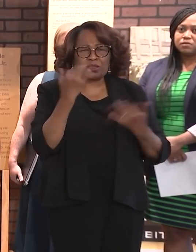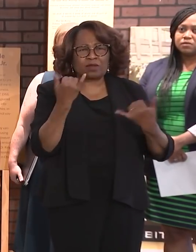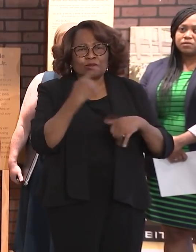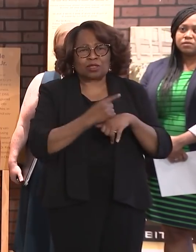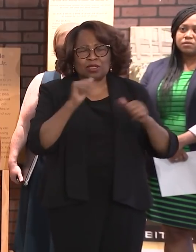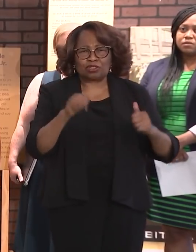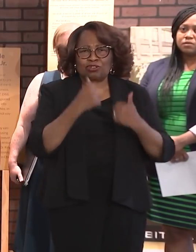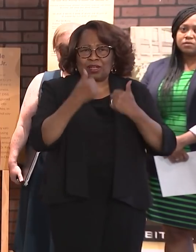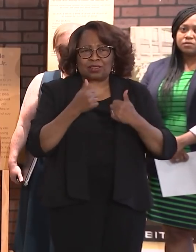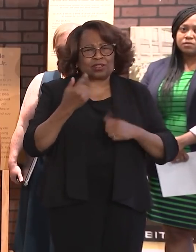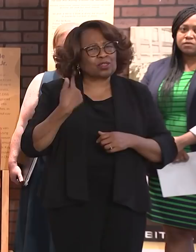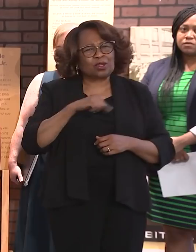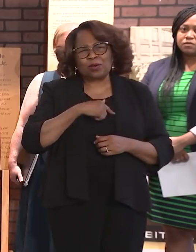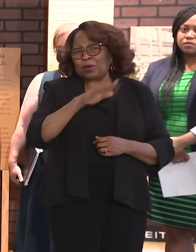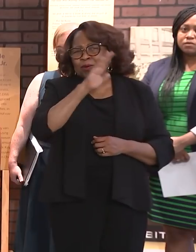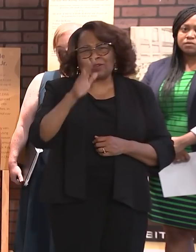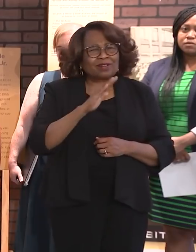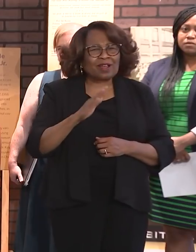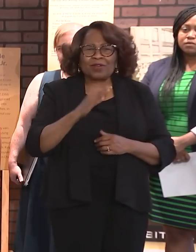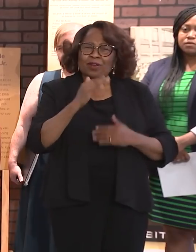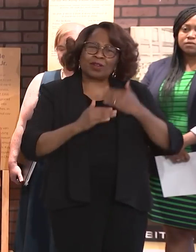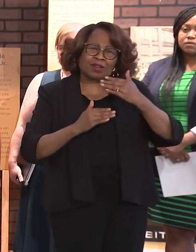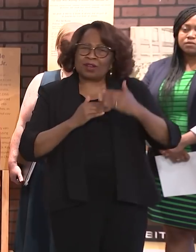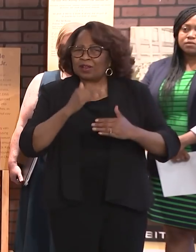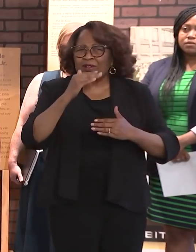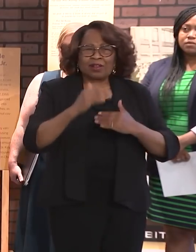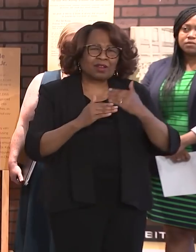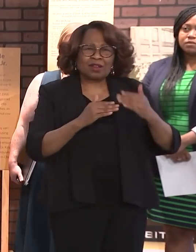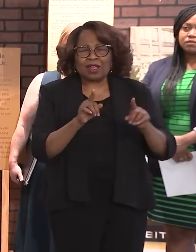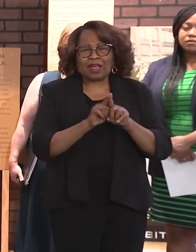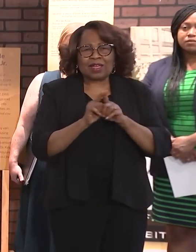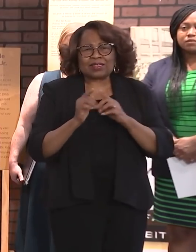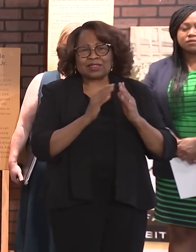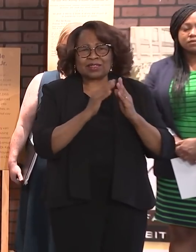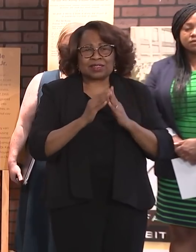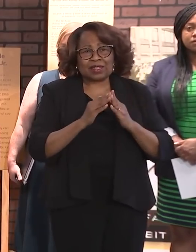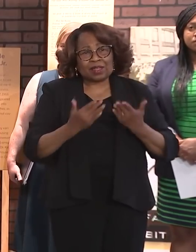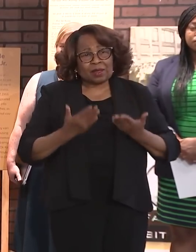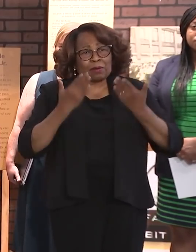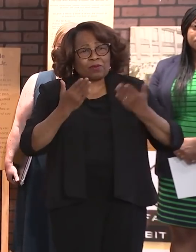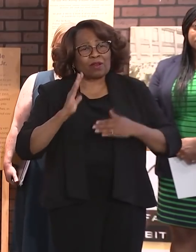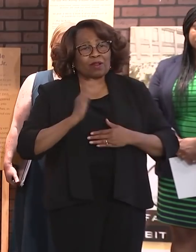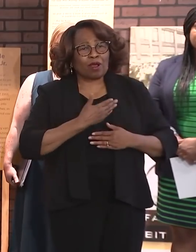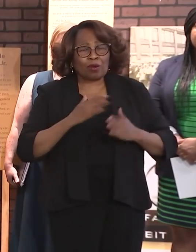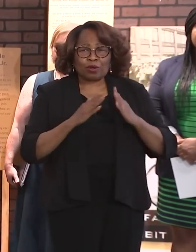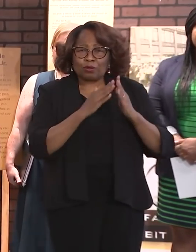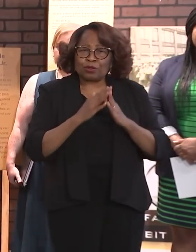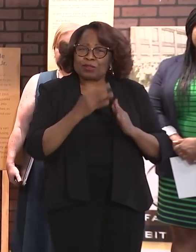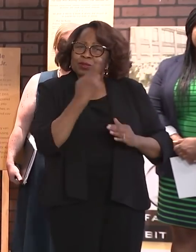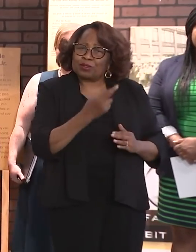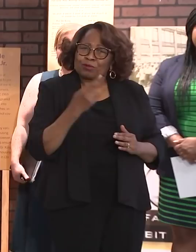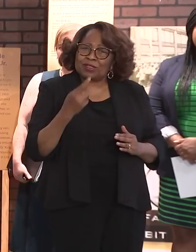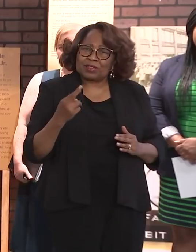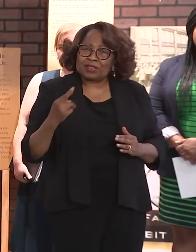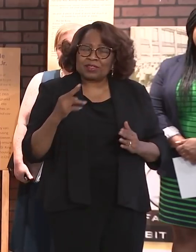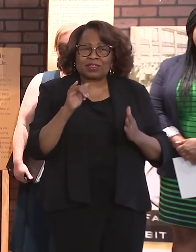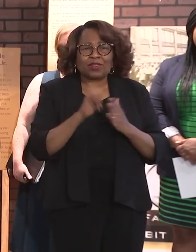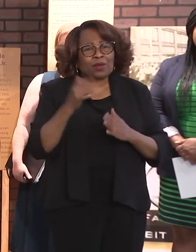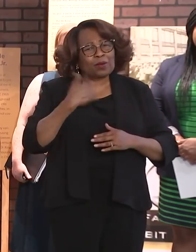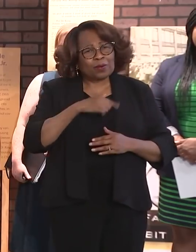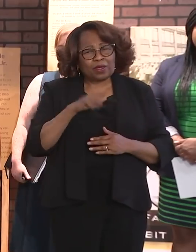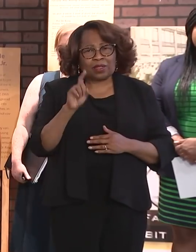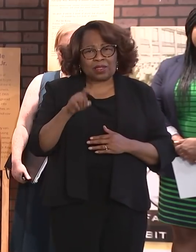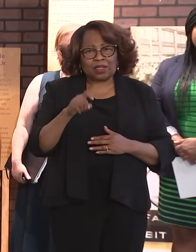challenges, we will never be able to move forward as a city and fully provide our communities with the resources that we